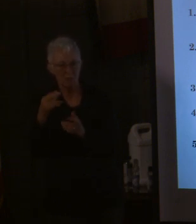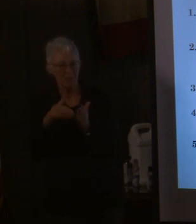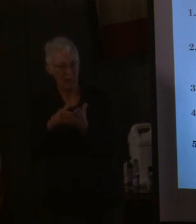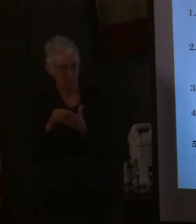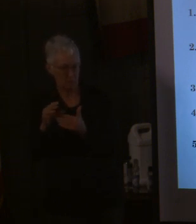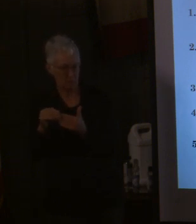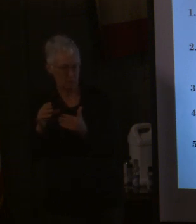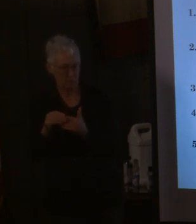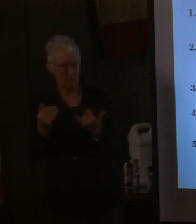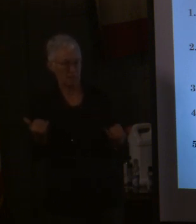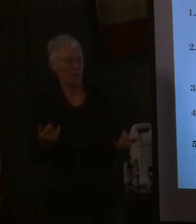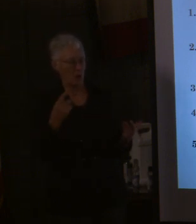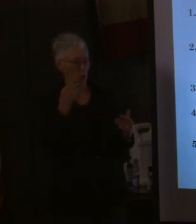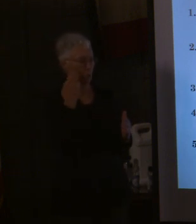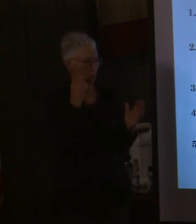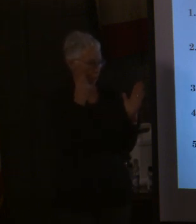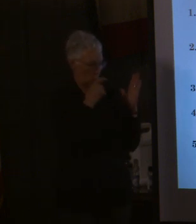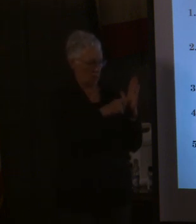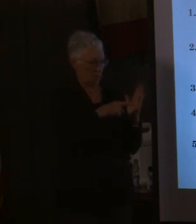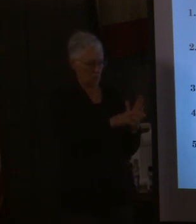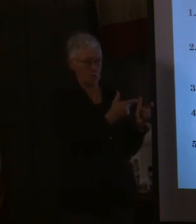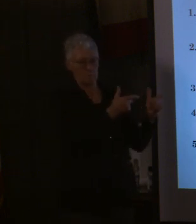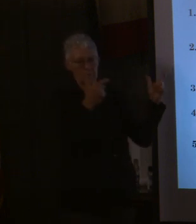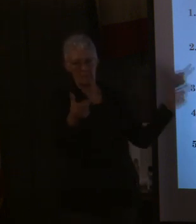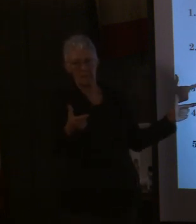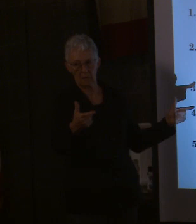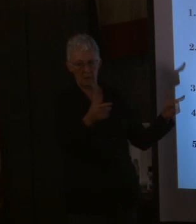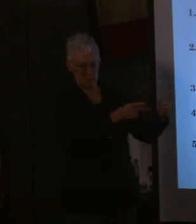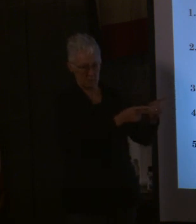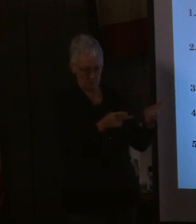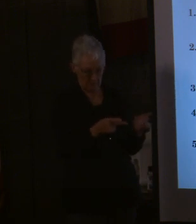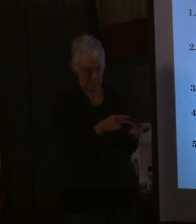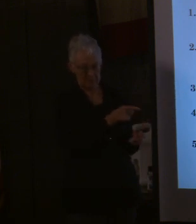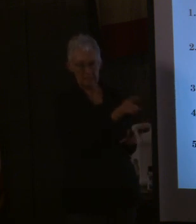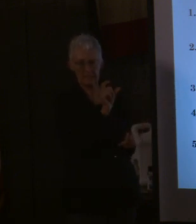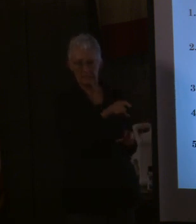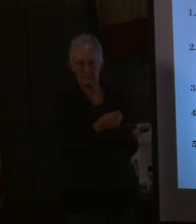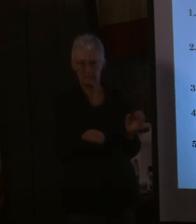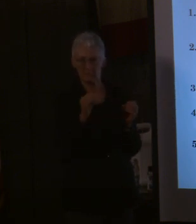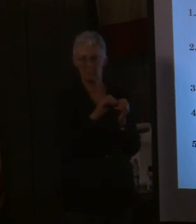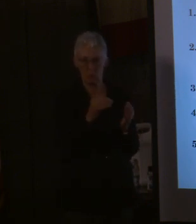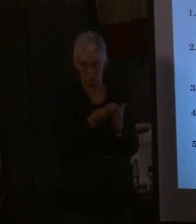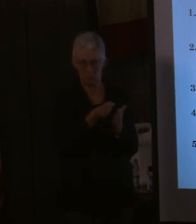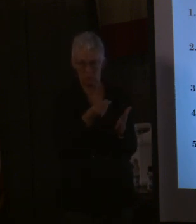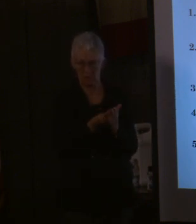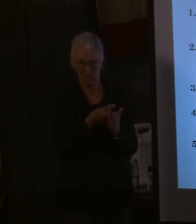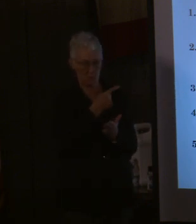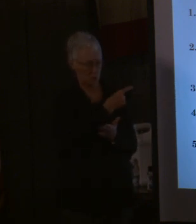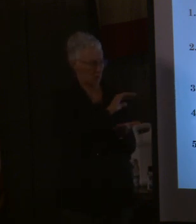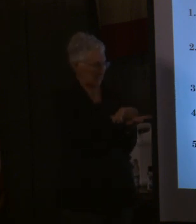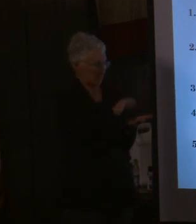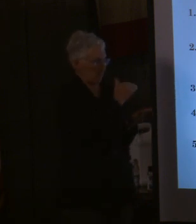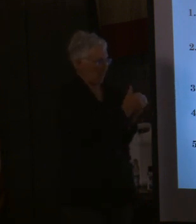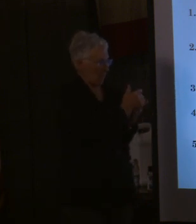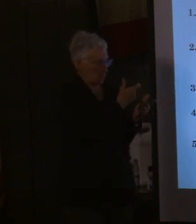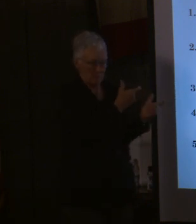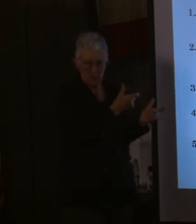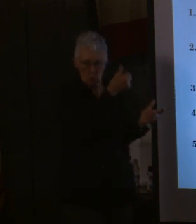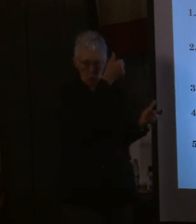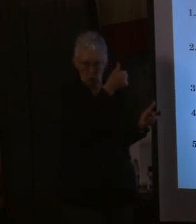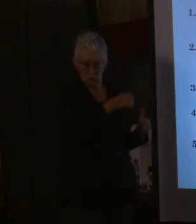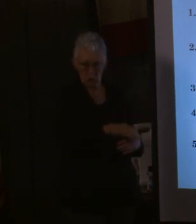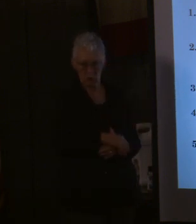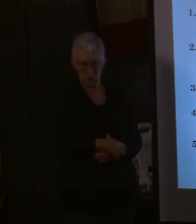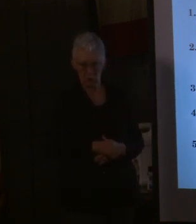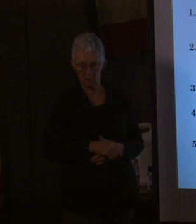got larger organizations that have been impacted, they've got greater needs. These grants are larger grants to be able to help them out. Just to be clear, which ones